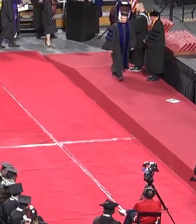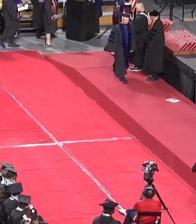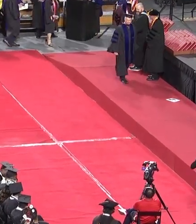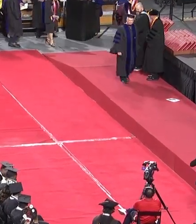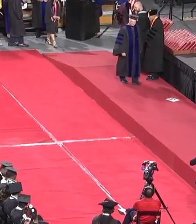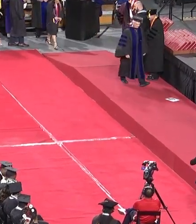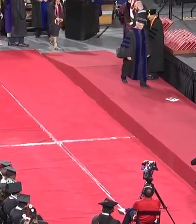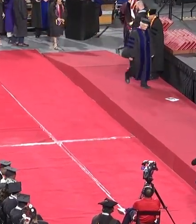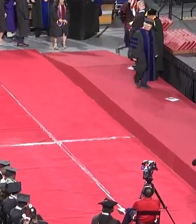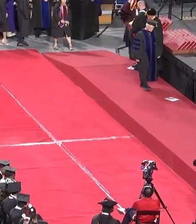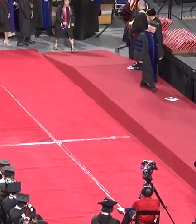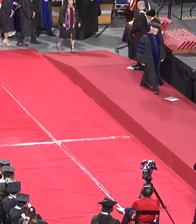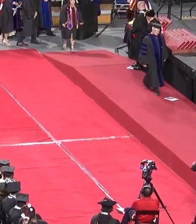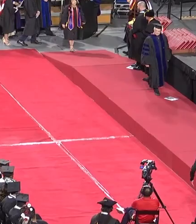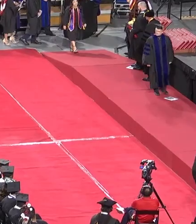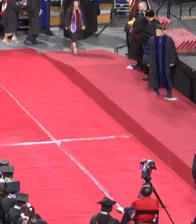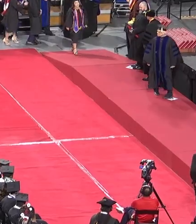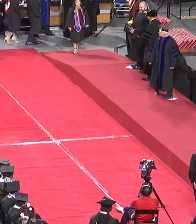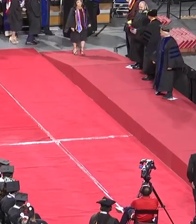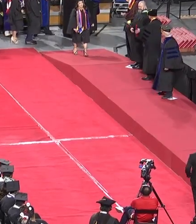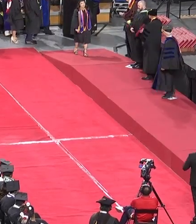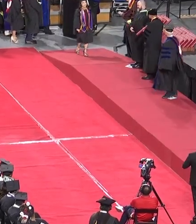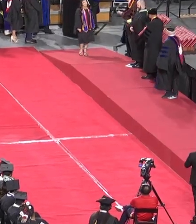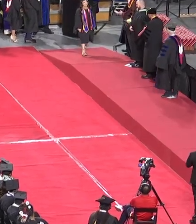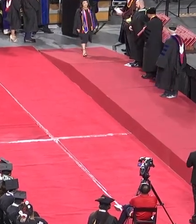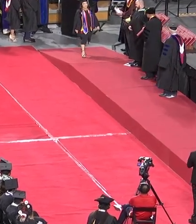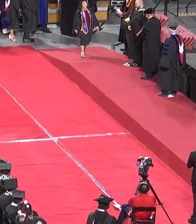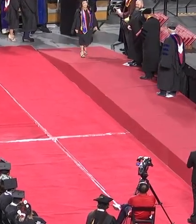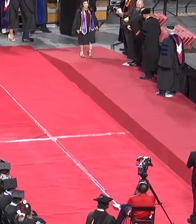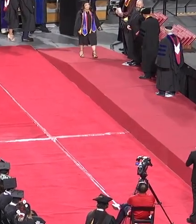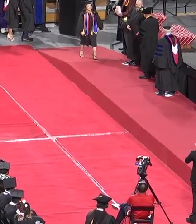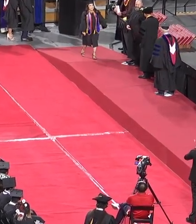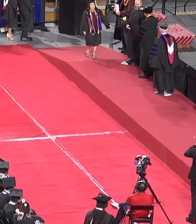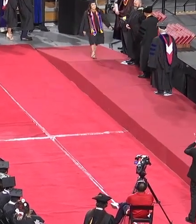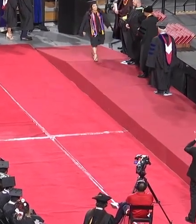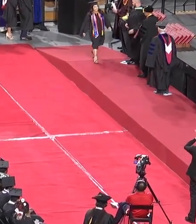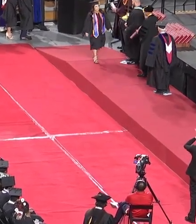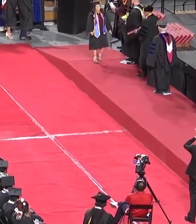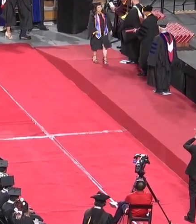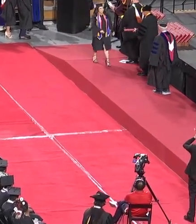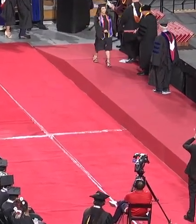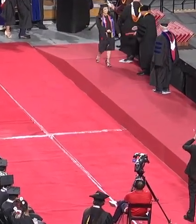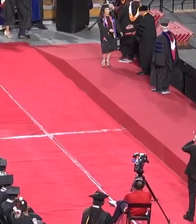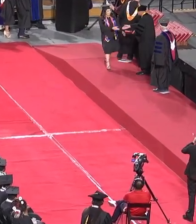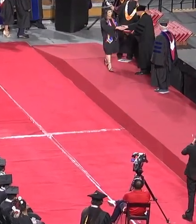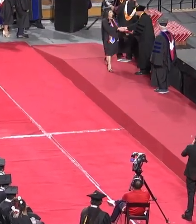Master of Science in Accounting, Lynn Tuitt Wynn.